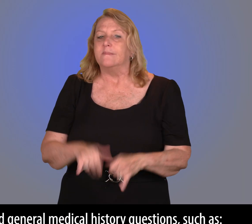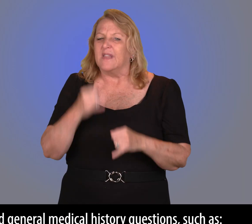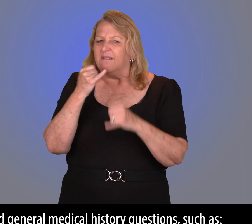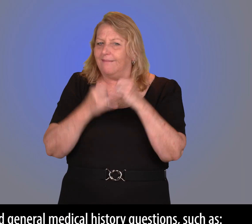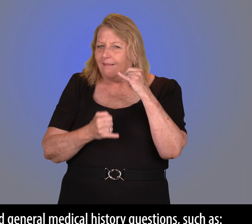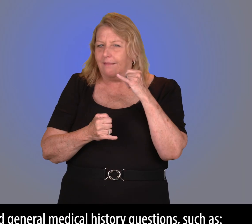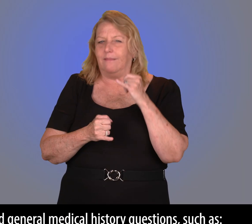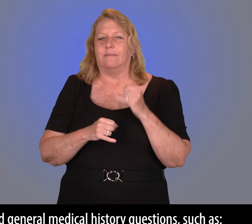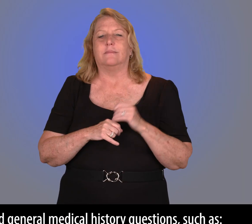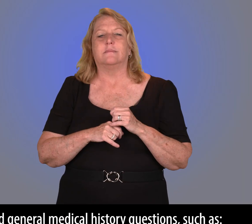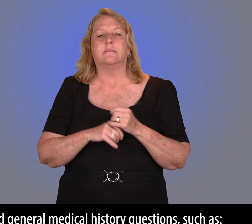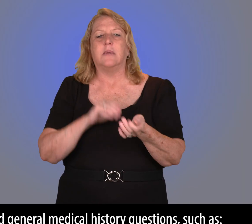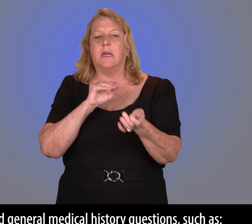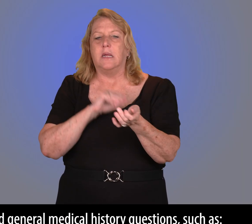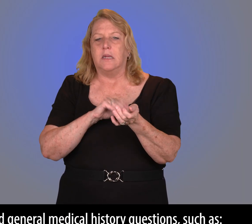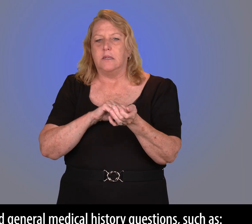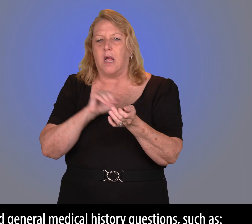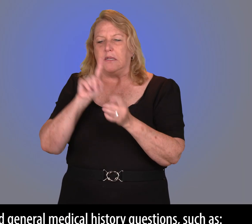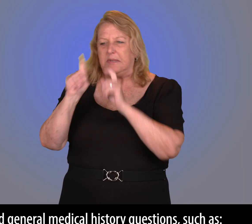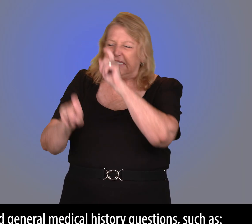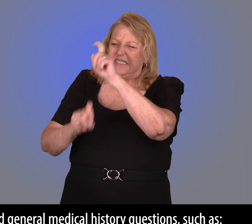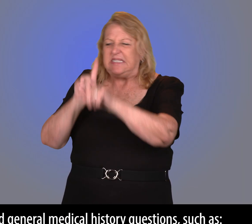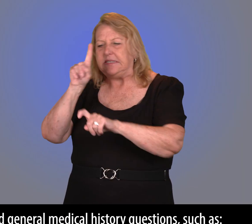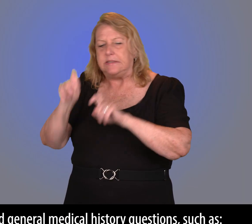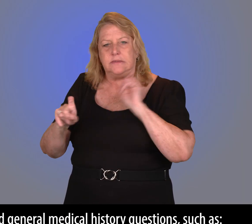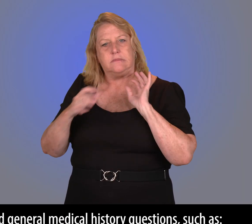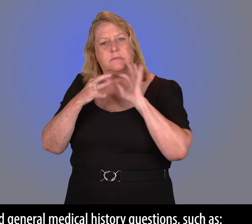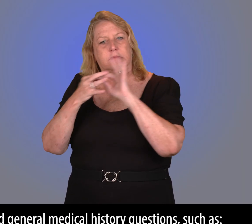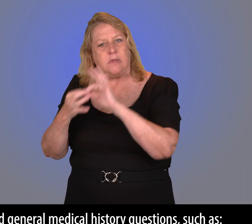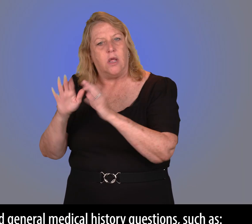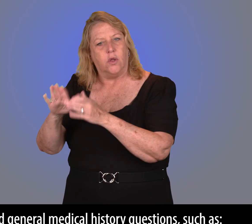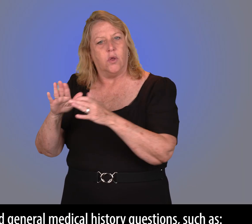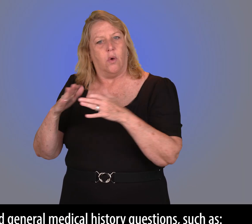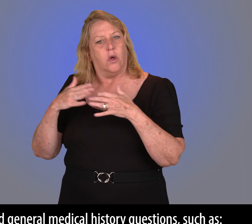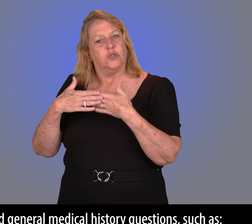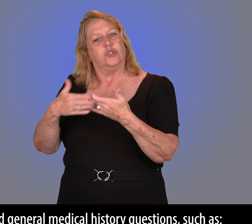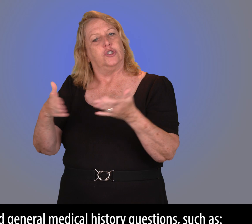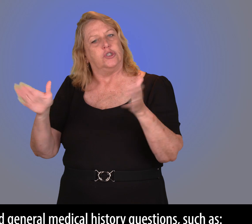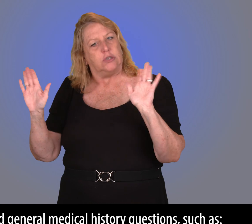Finally, you will be asked general medical history questions such as,